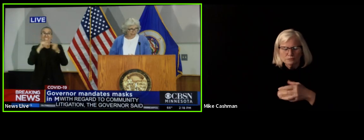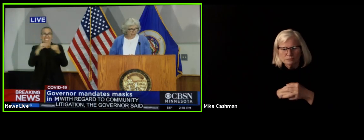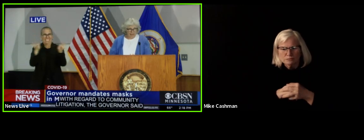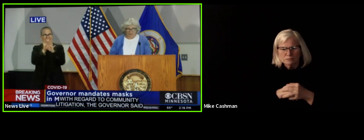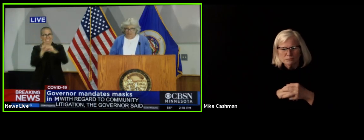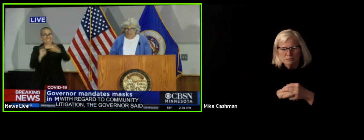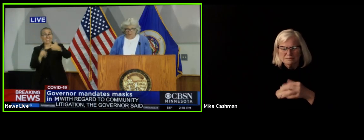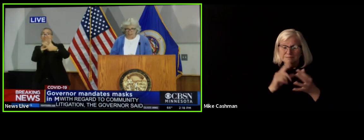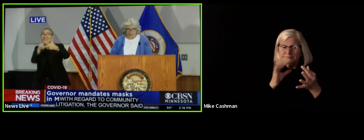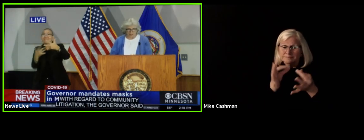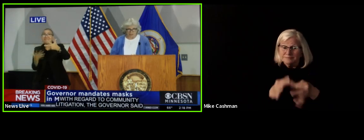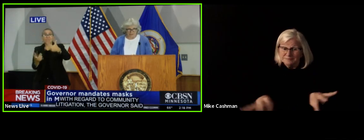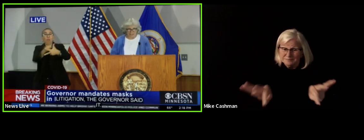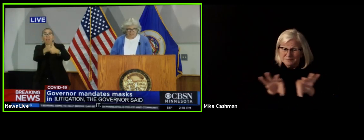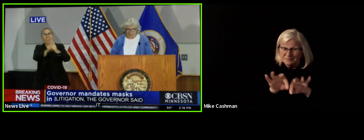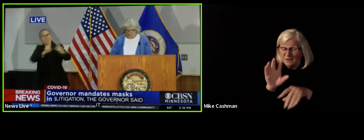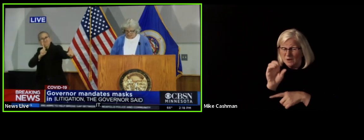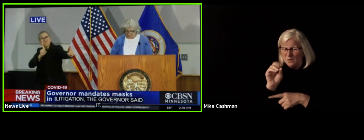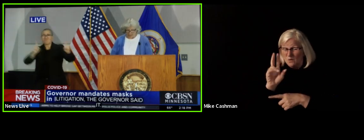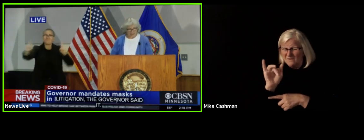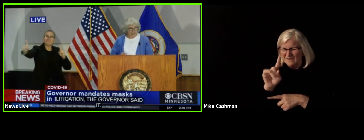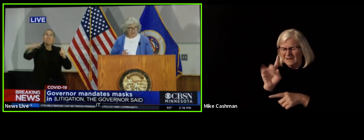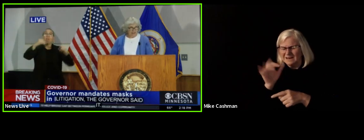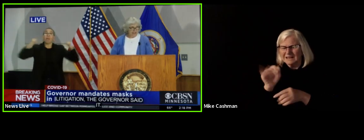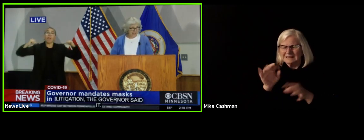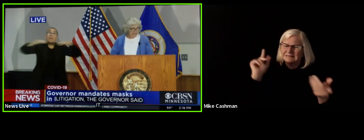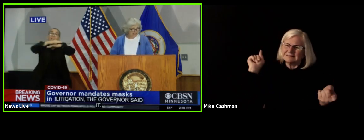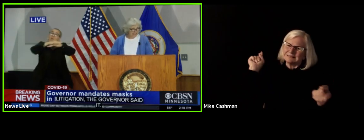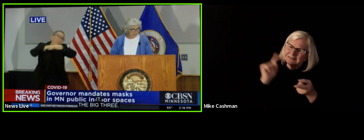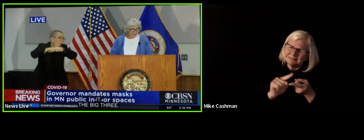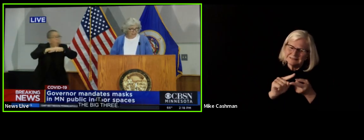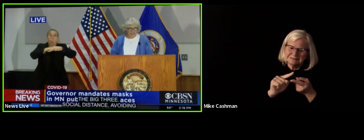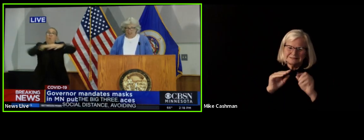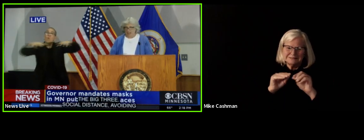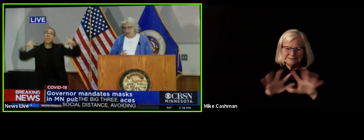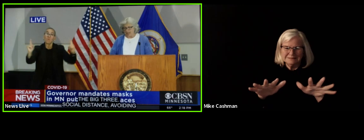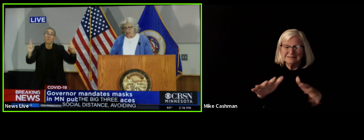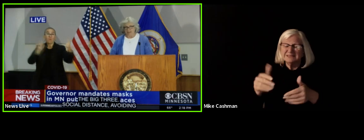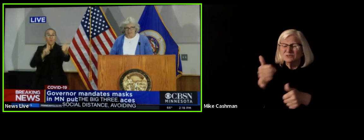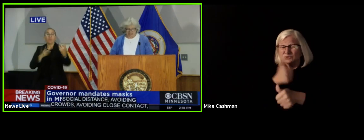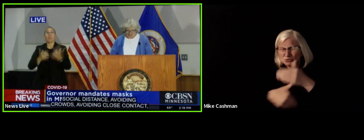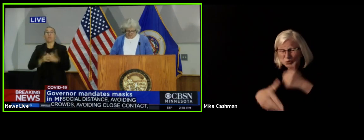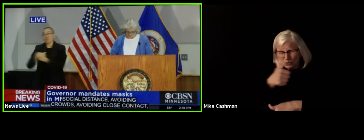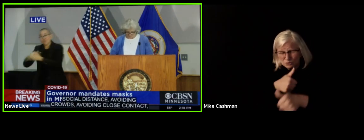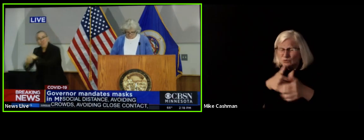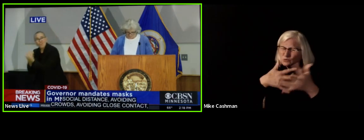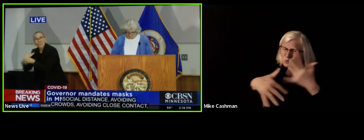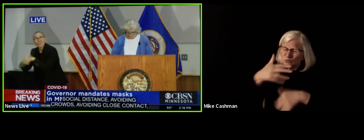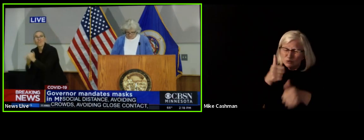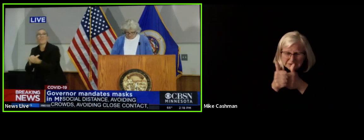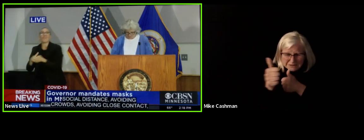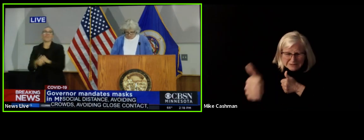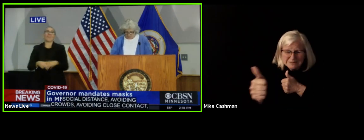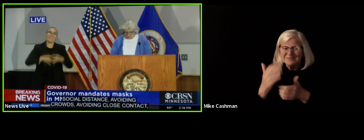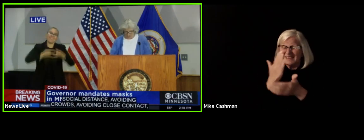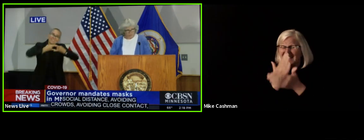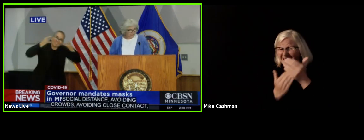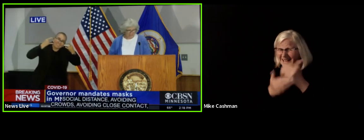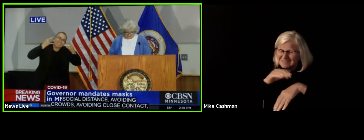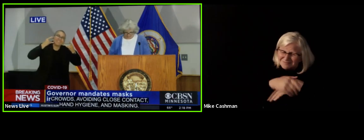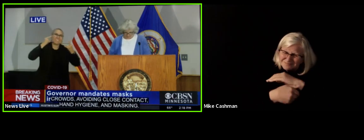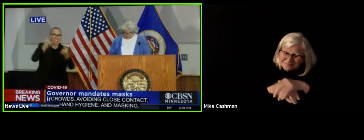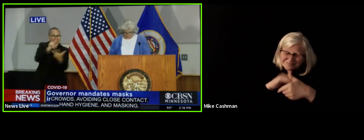avoiding crowds, avoiding close sustained contact, hand hygiene, and masking. We can